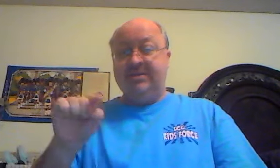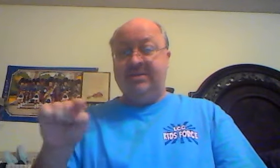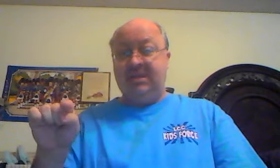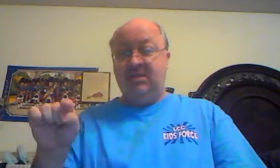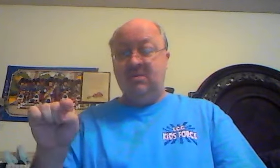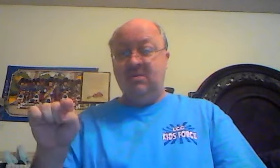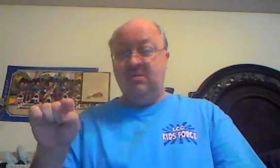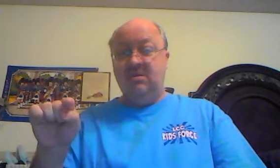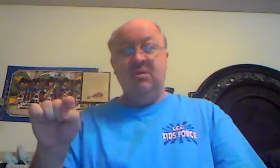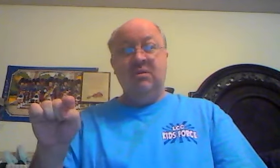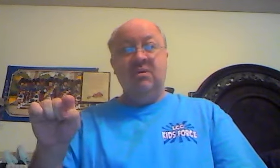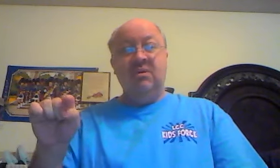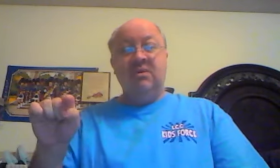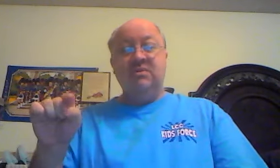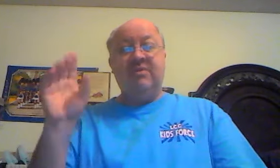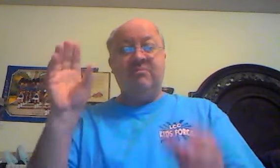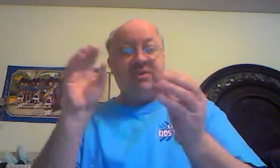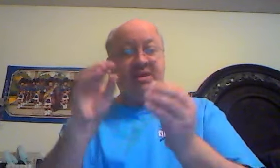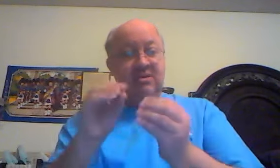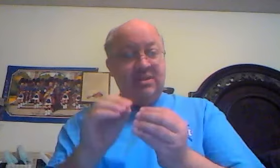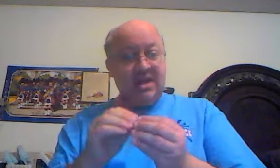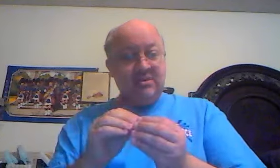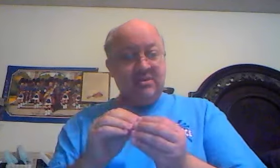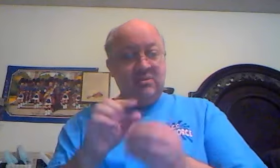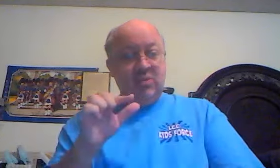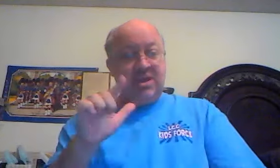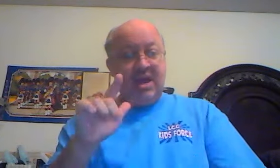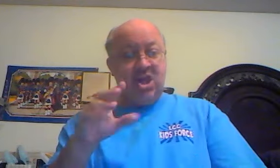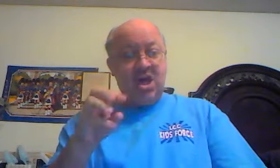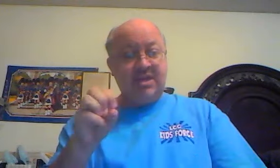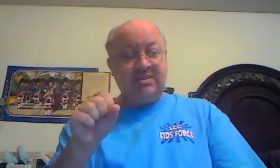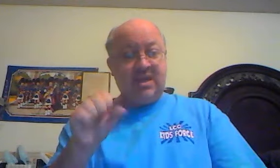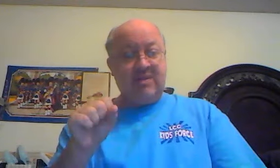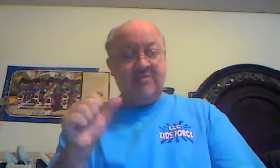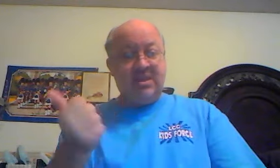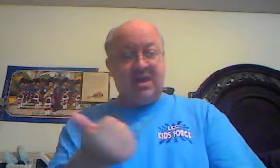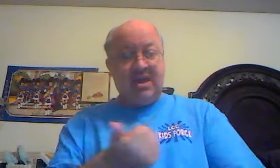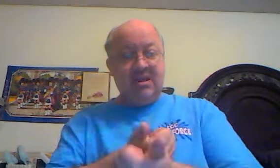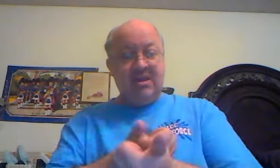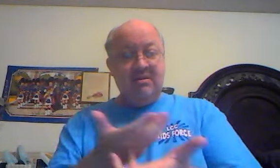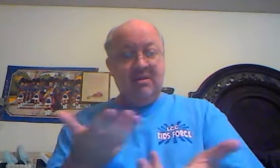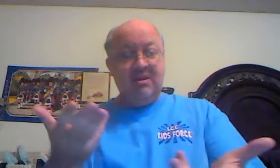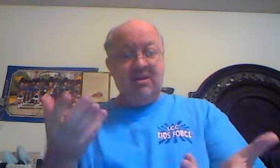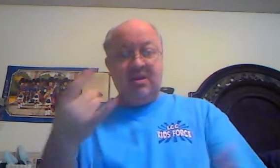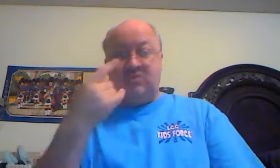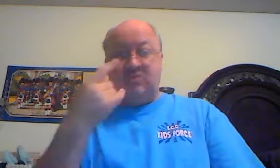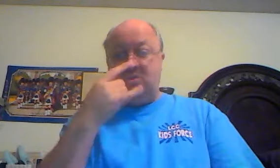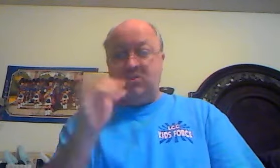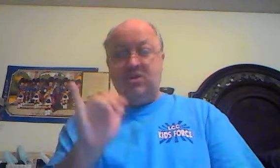D-O-Z. So if I put that all together, when I gloss everything, it's going to look